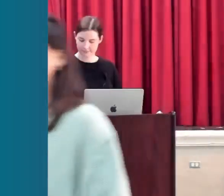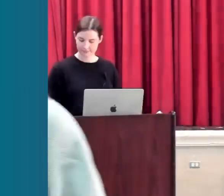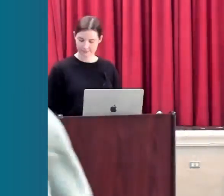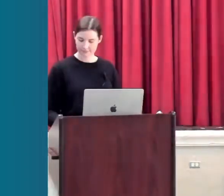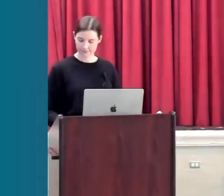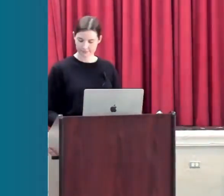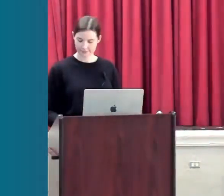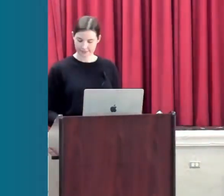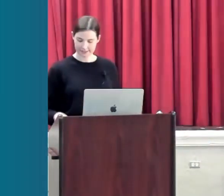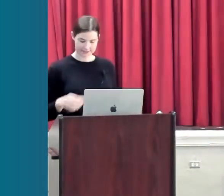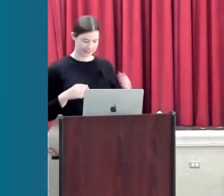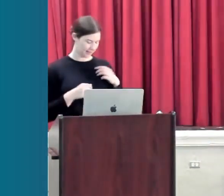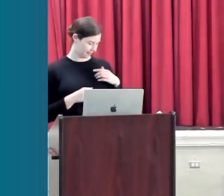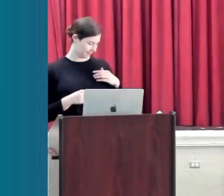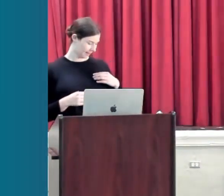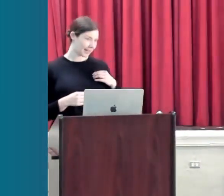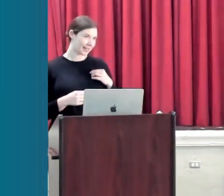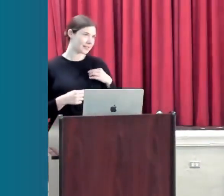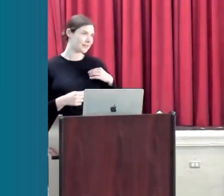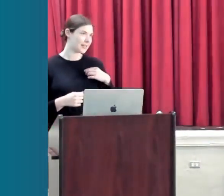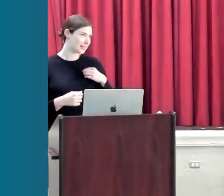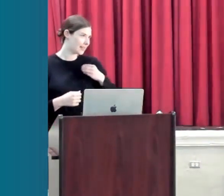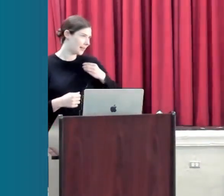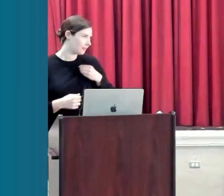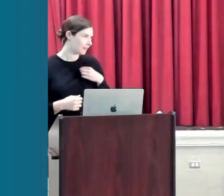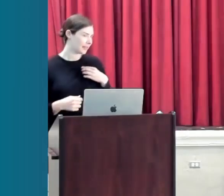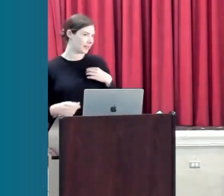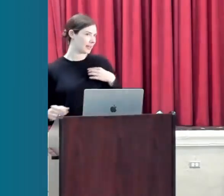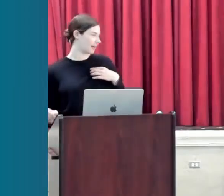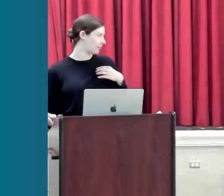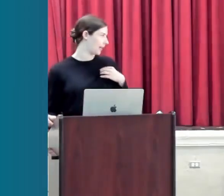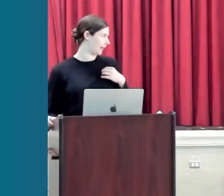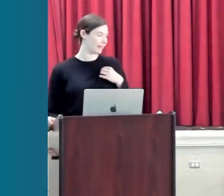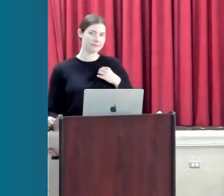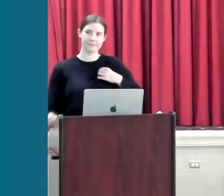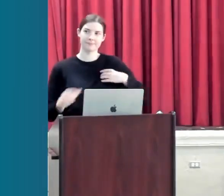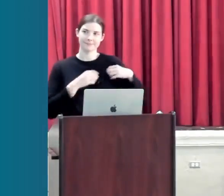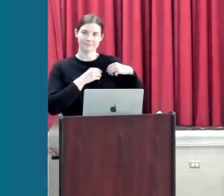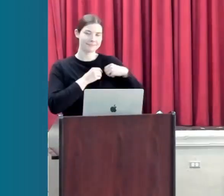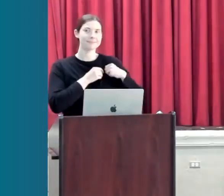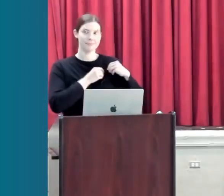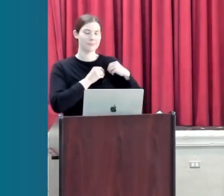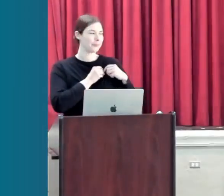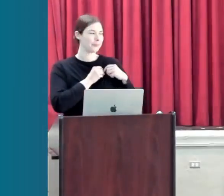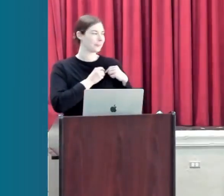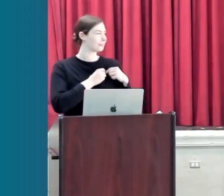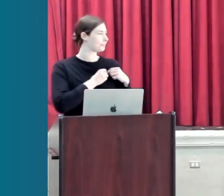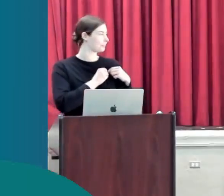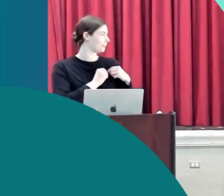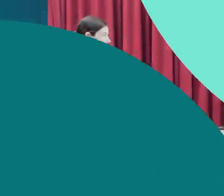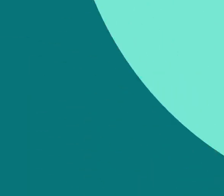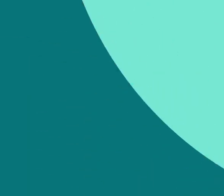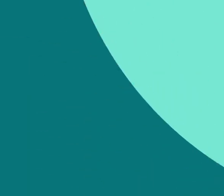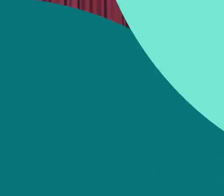today. All right, so testing, hopefully you can hear me.